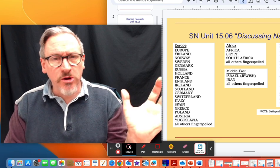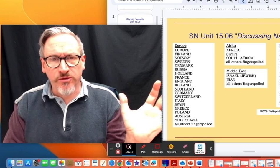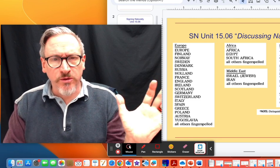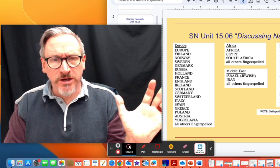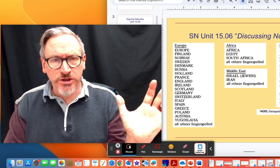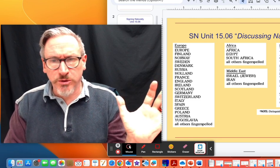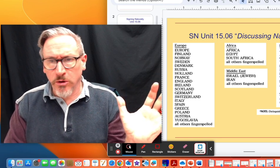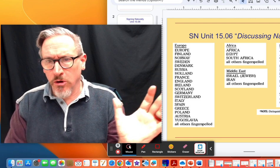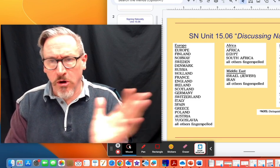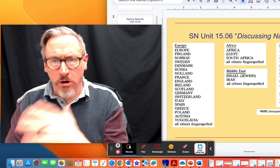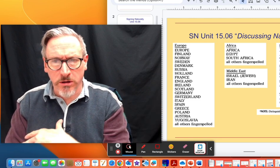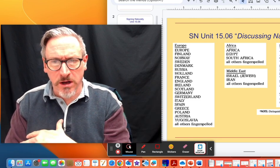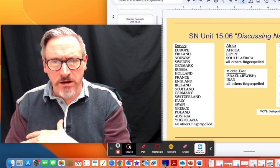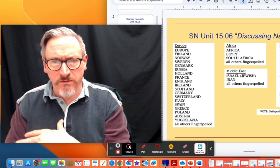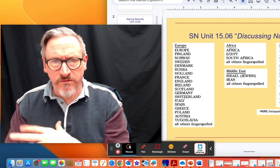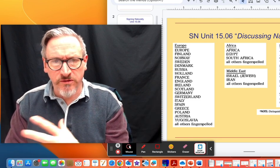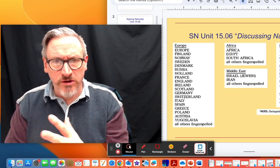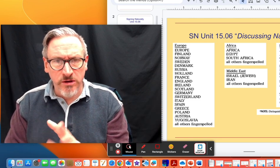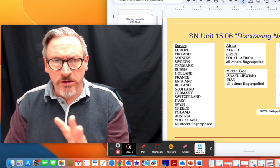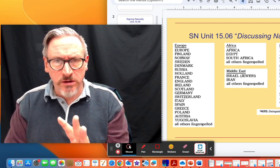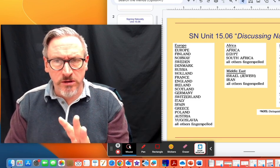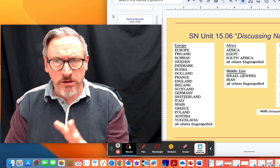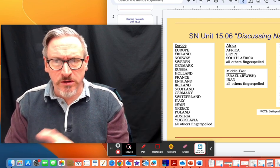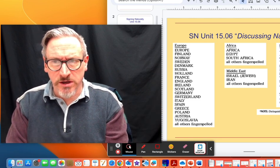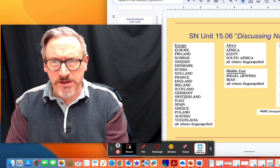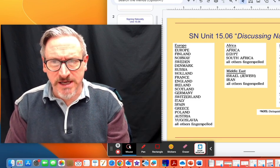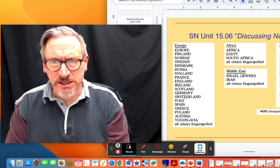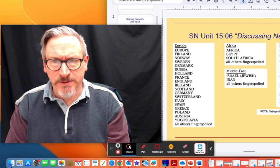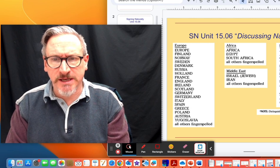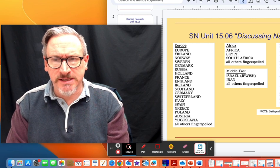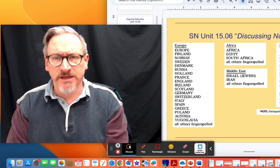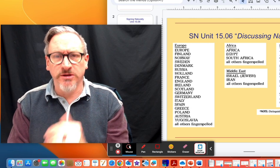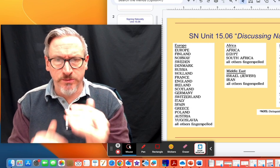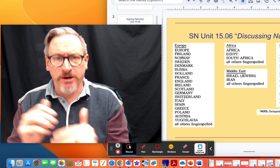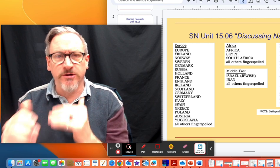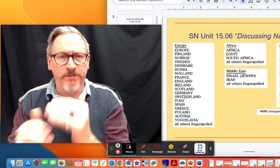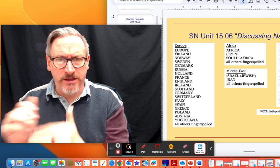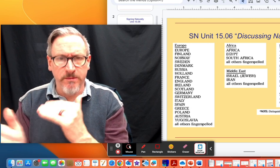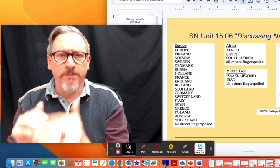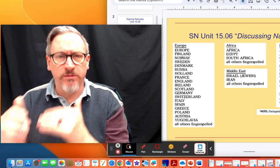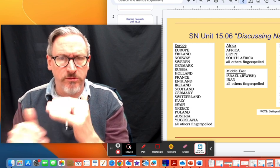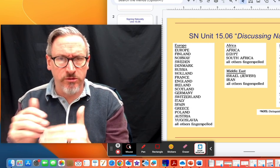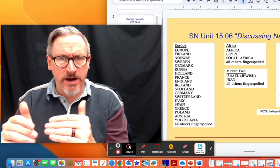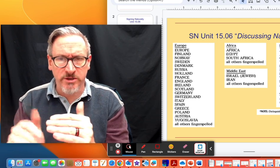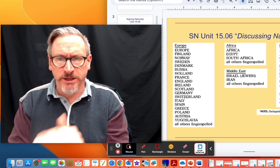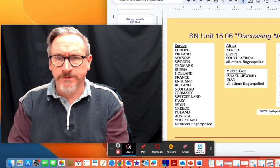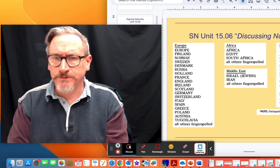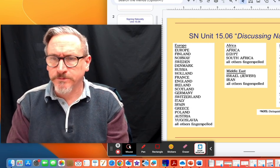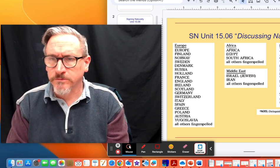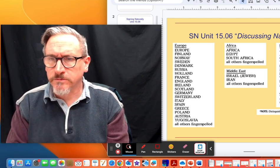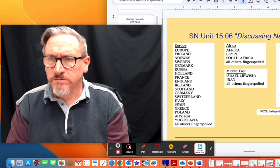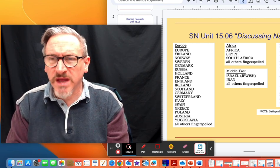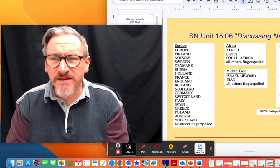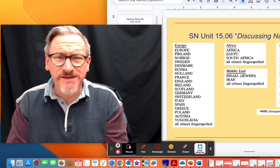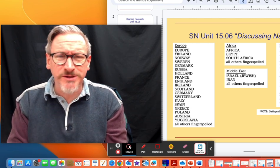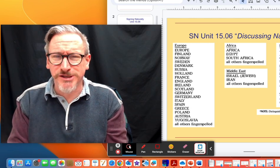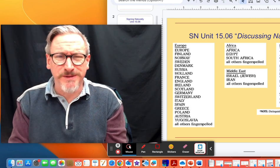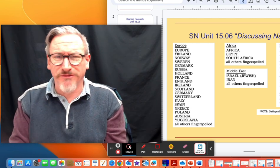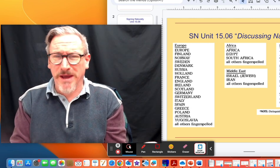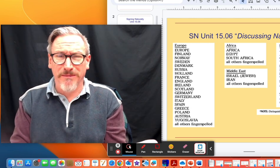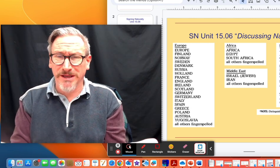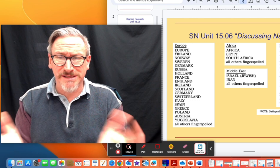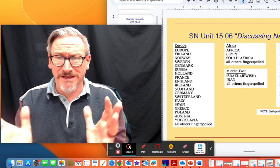going to go through and do all of the signs because I think you'll do better to pick them up gradually, and this